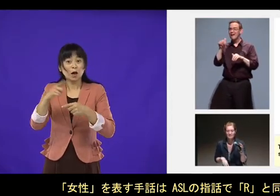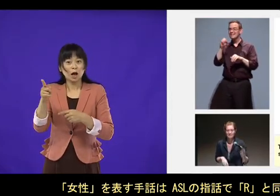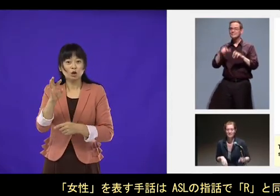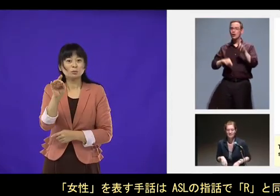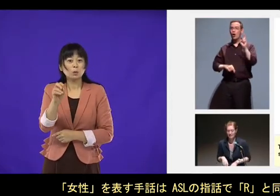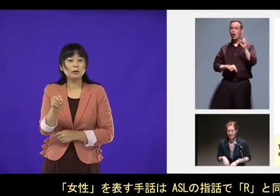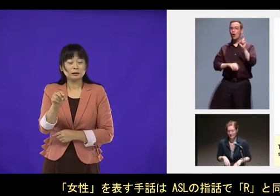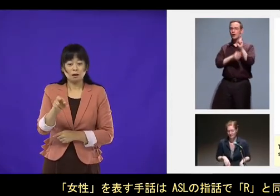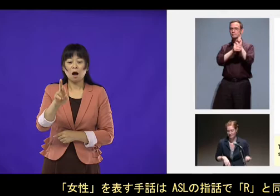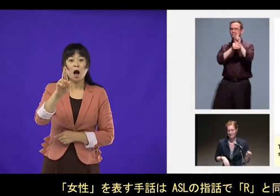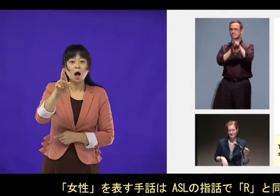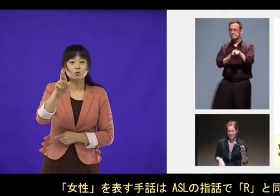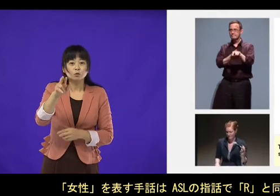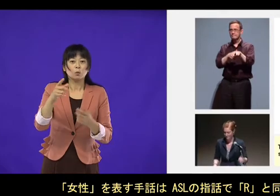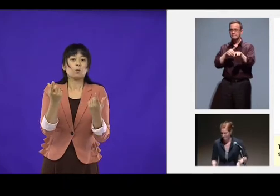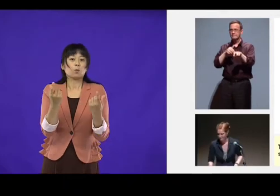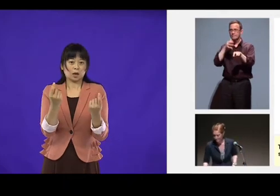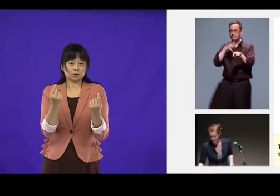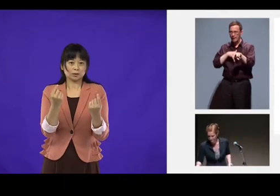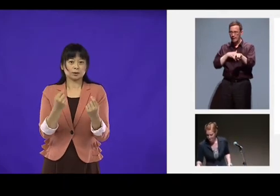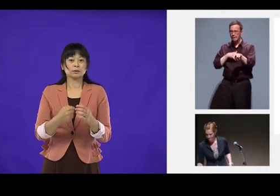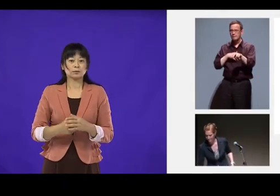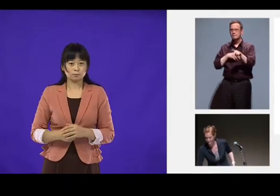ASL. Yeah.